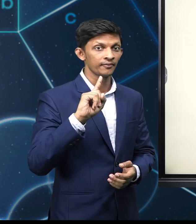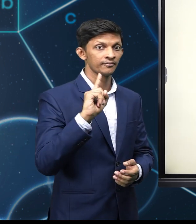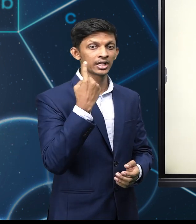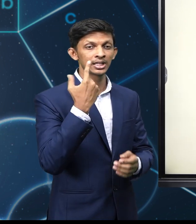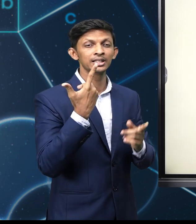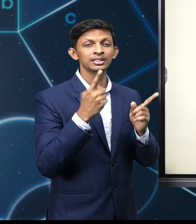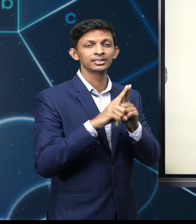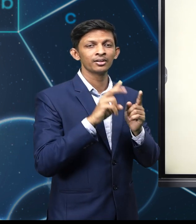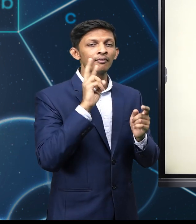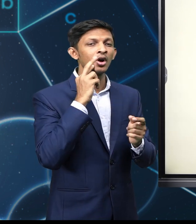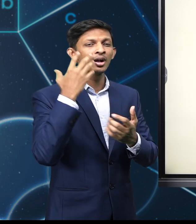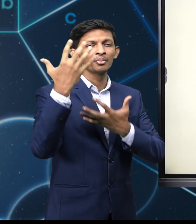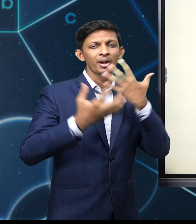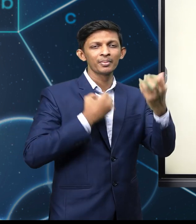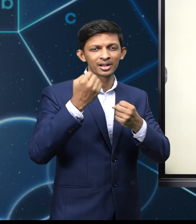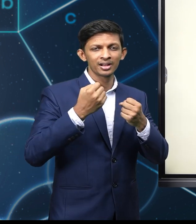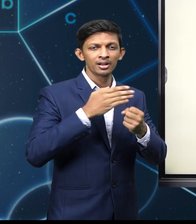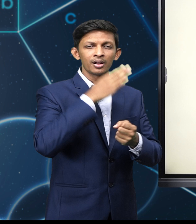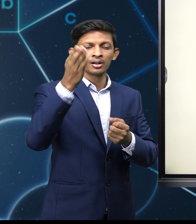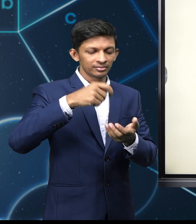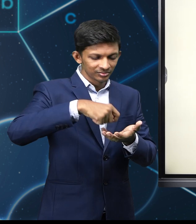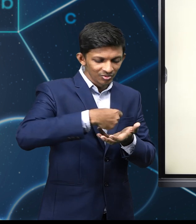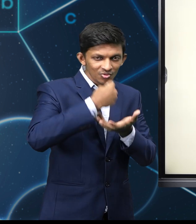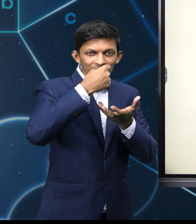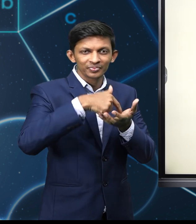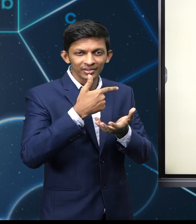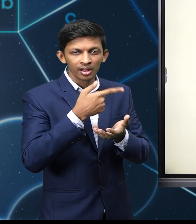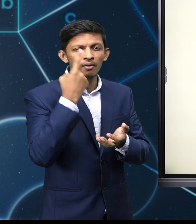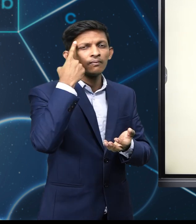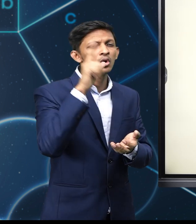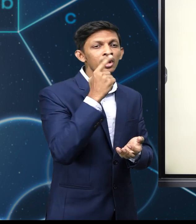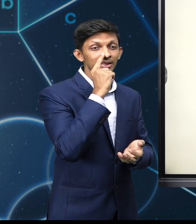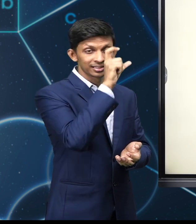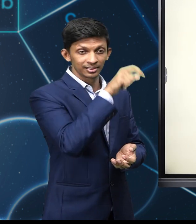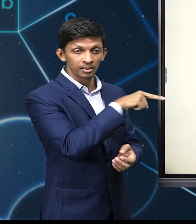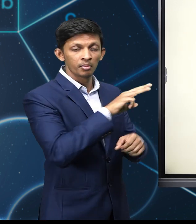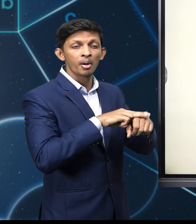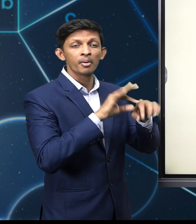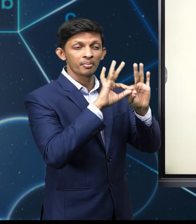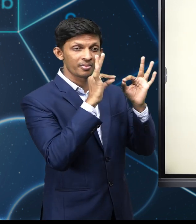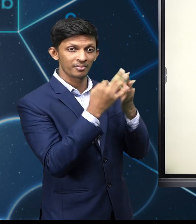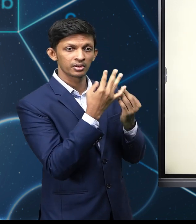First, Diya prepares vegetable soup for a family of 4 members.